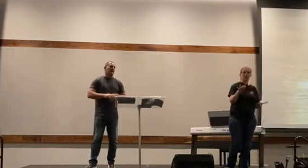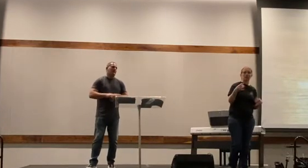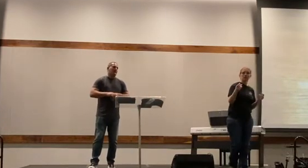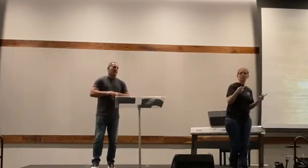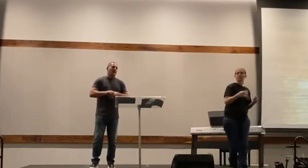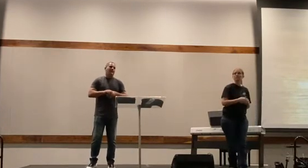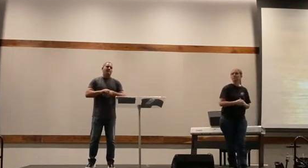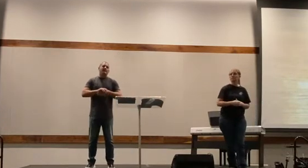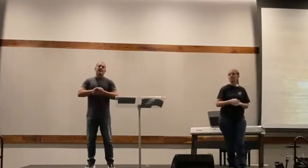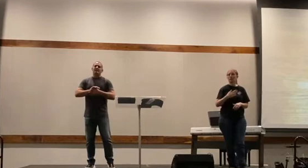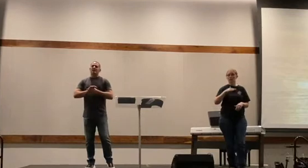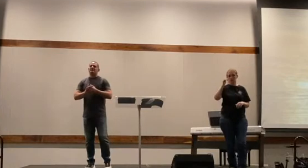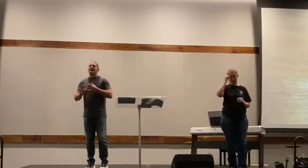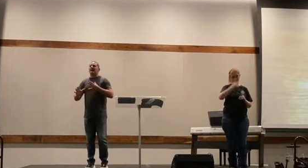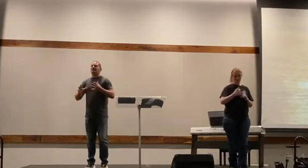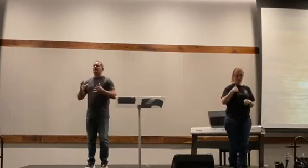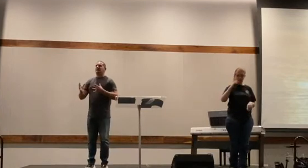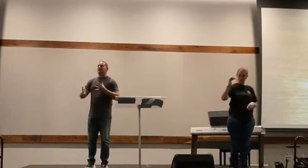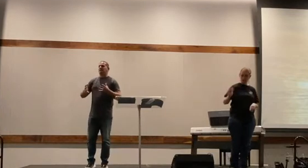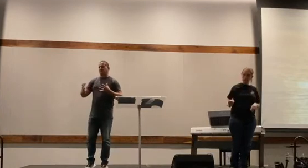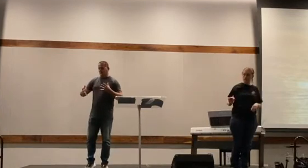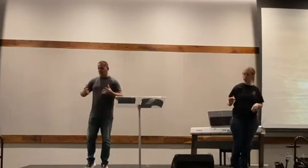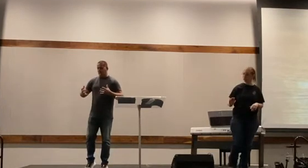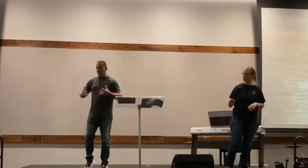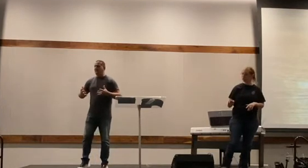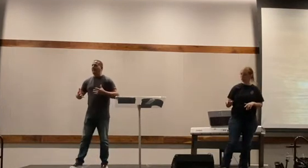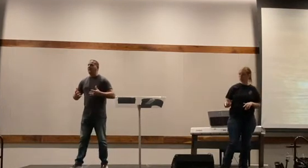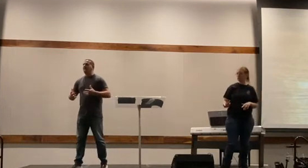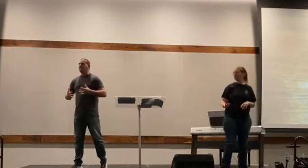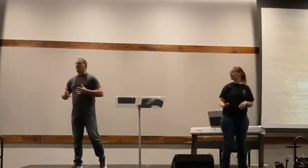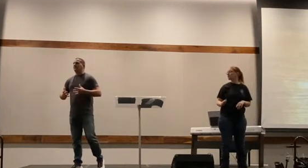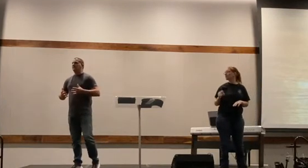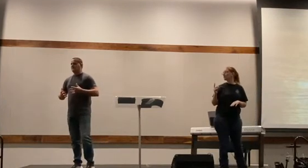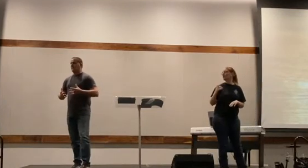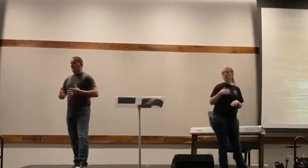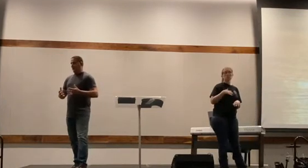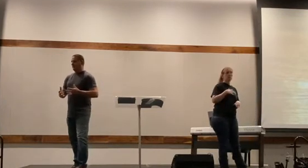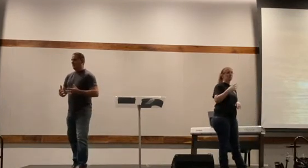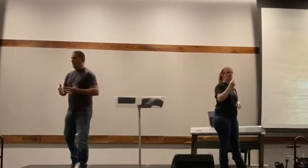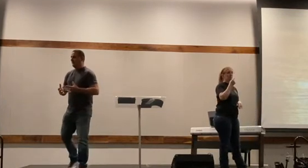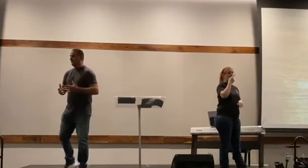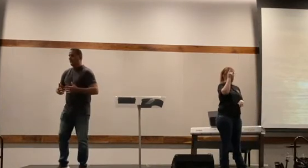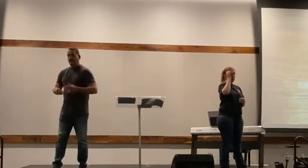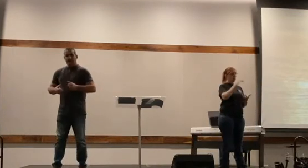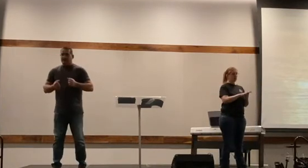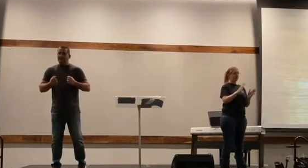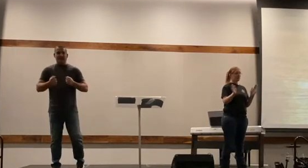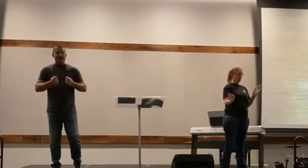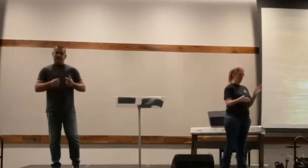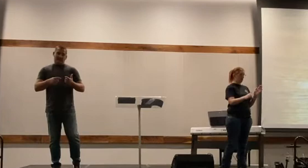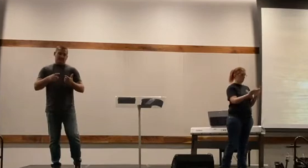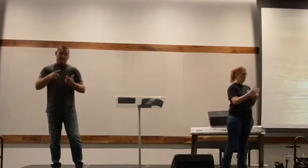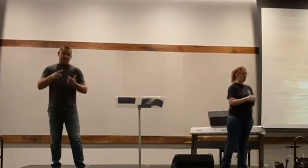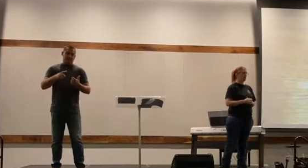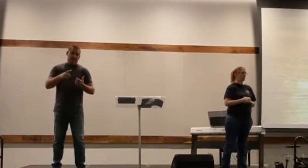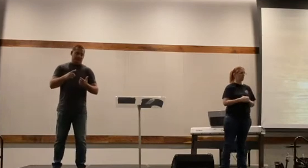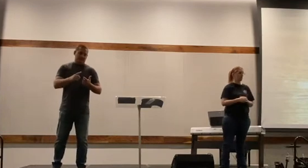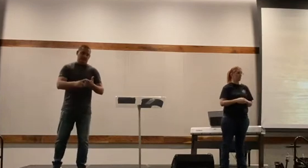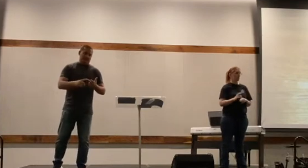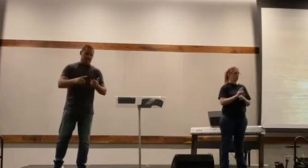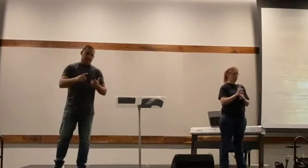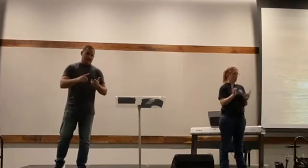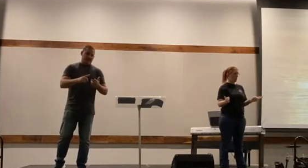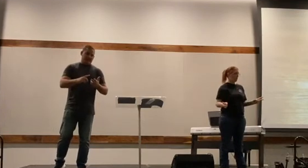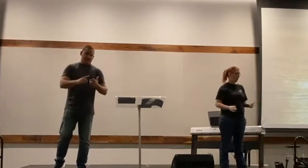and I, you ever notice that as you get stronger, you know, my parents believed in spankings, okay? Didn't matter.